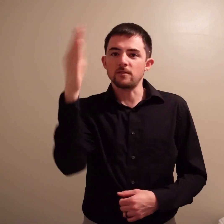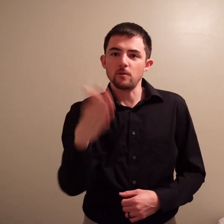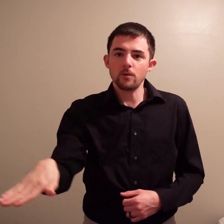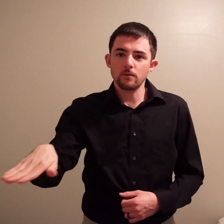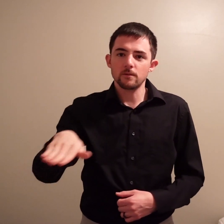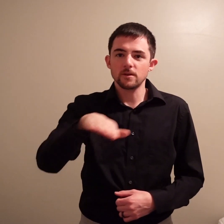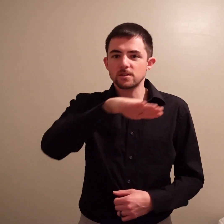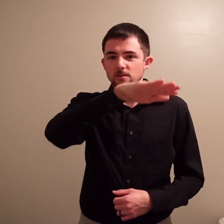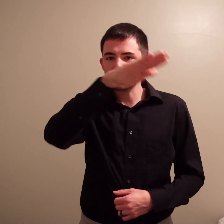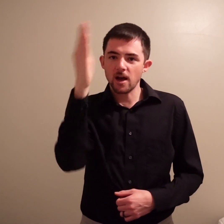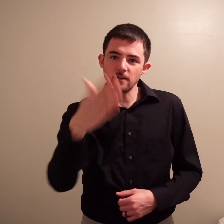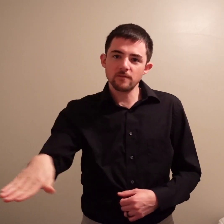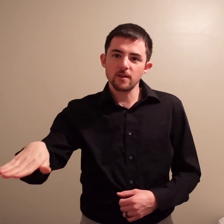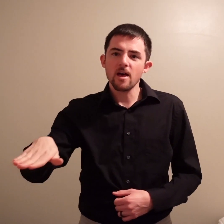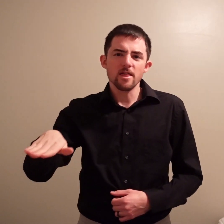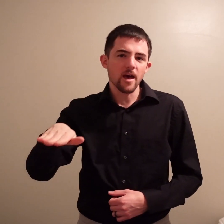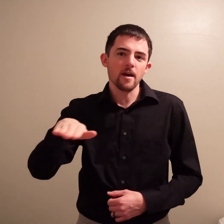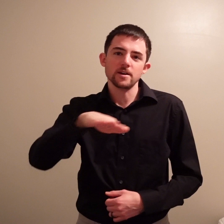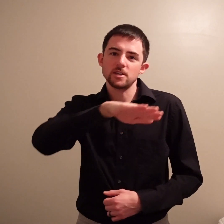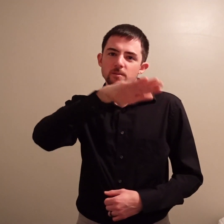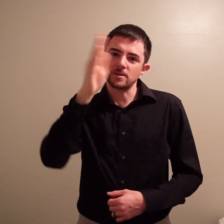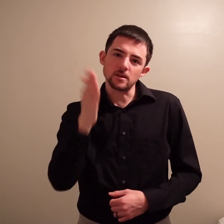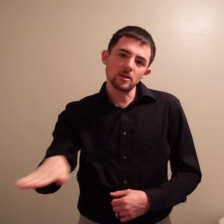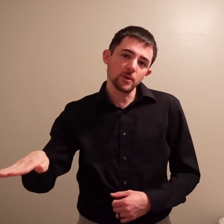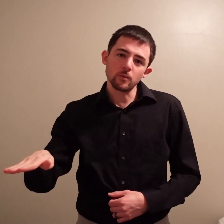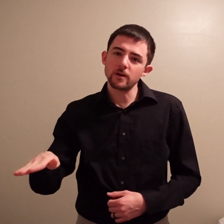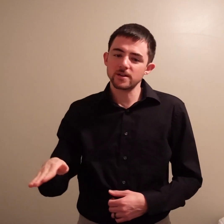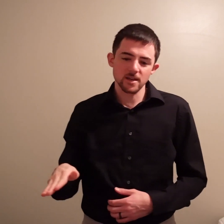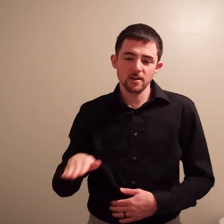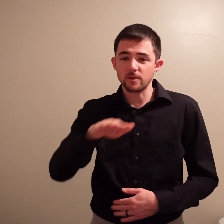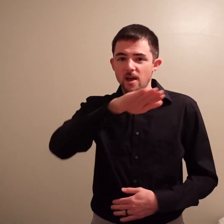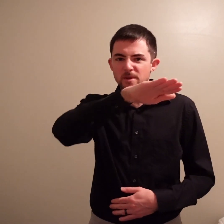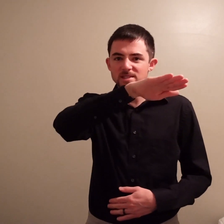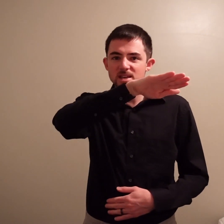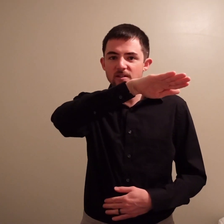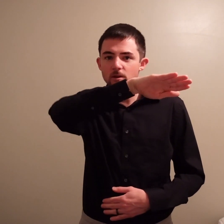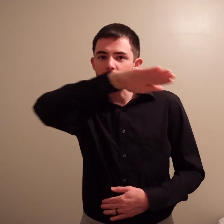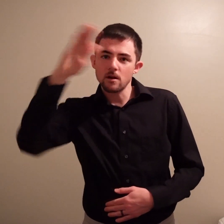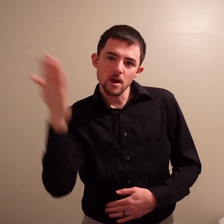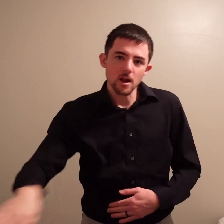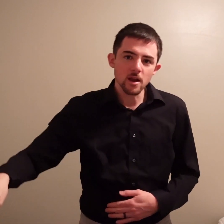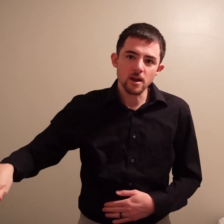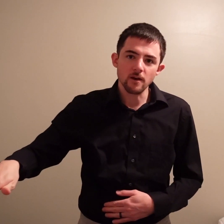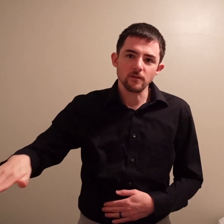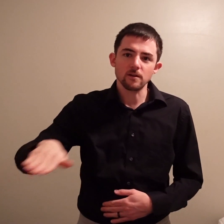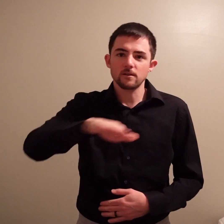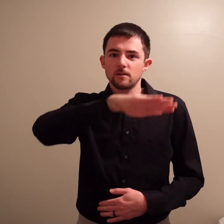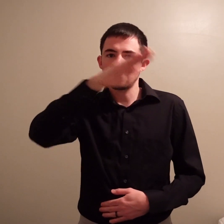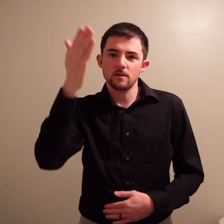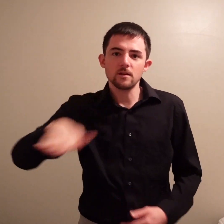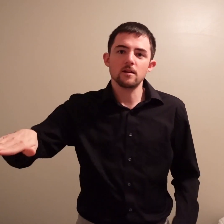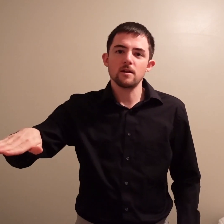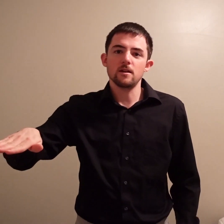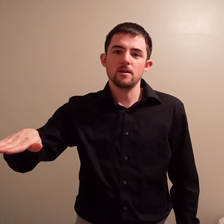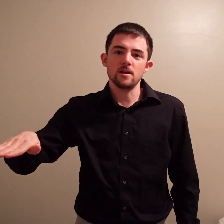it. So it's kind of that hand shape. It's a little bit weird to sign, but that means never, never,